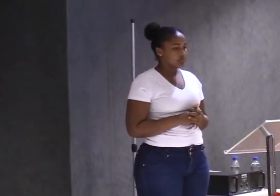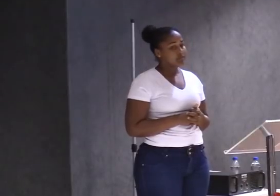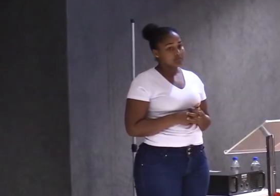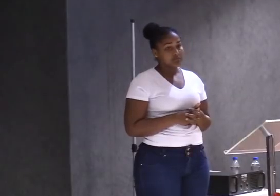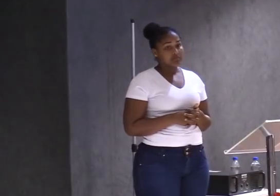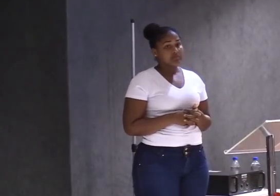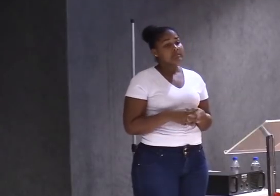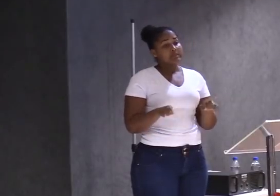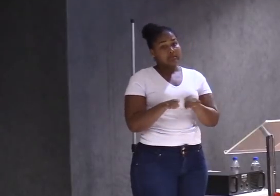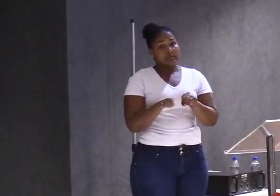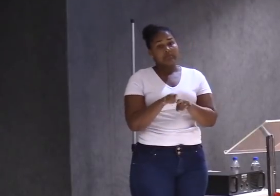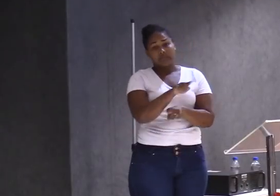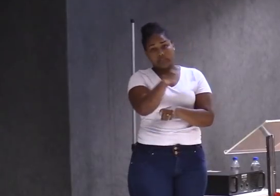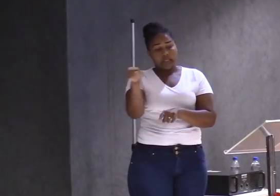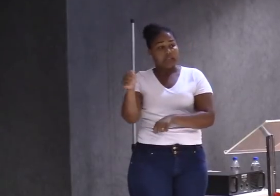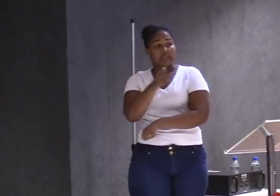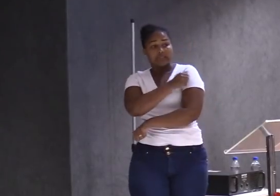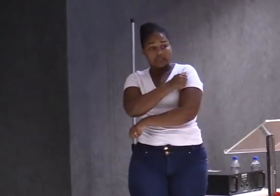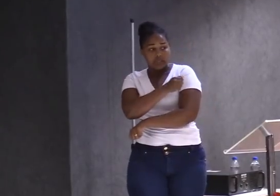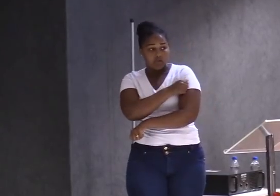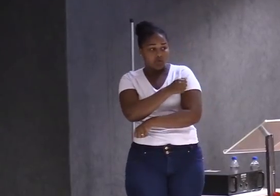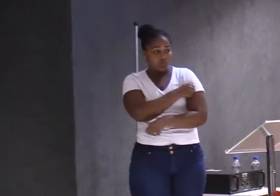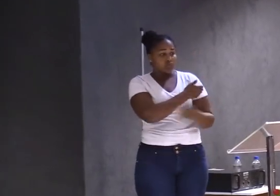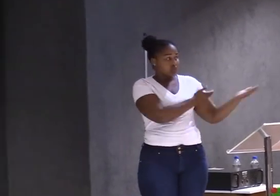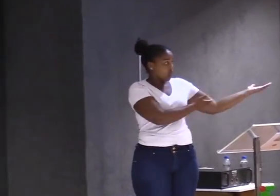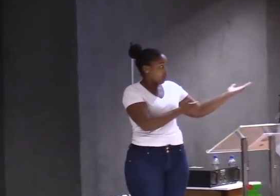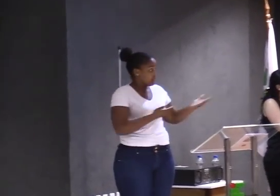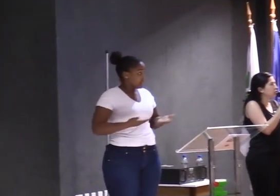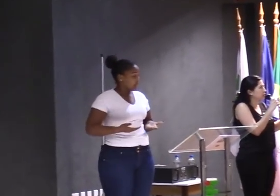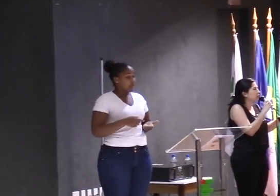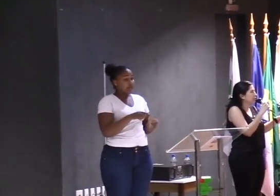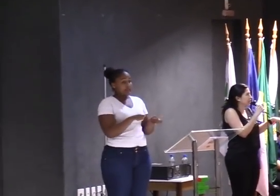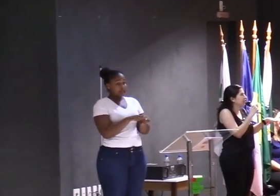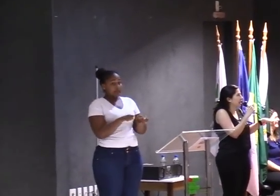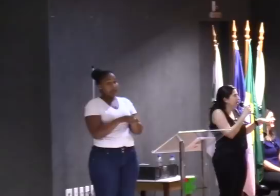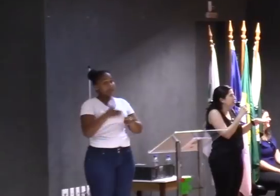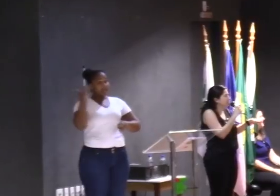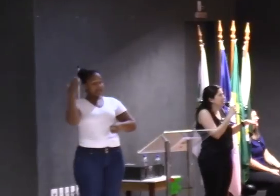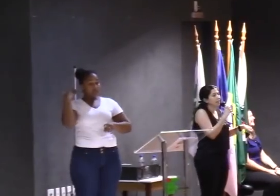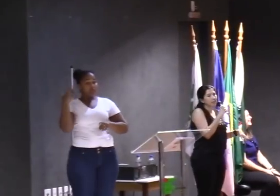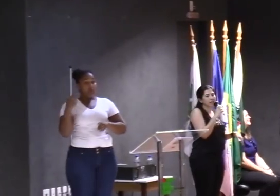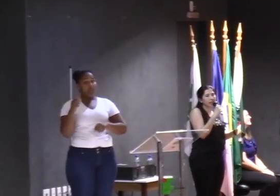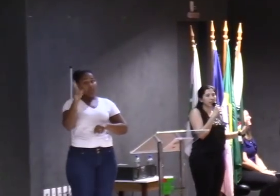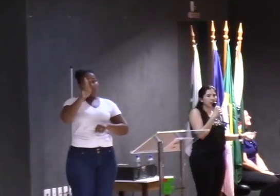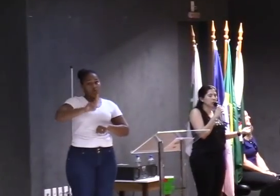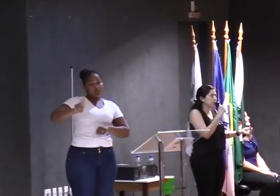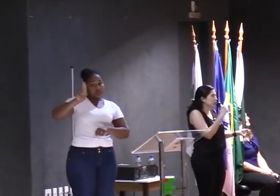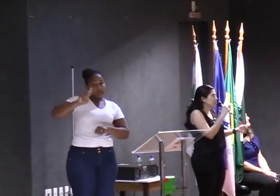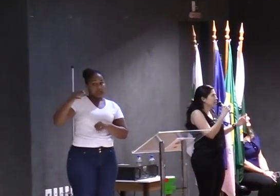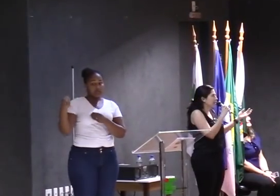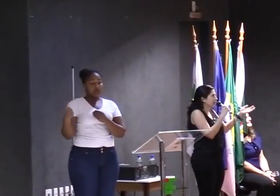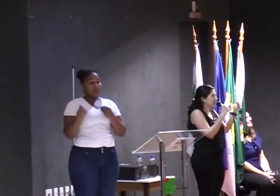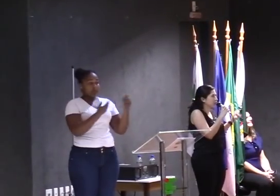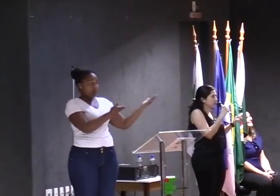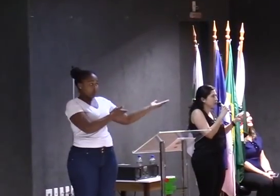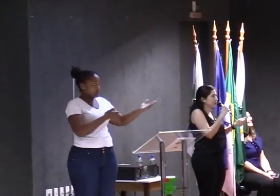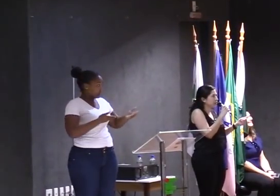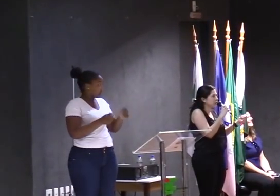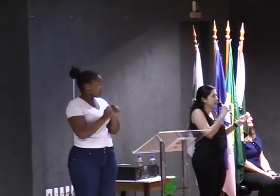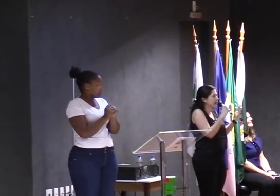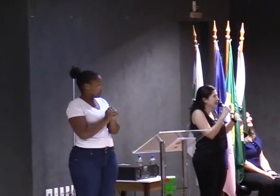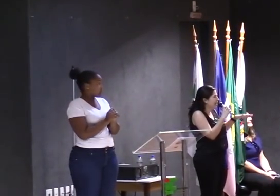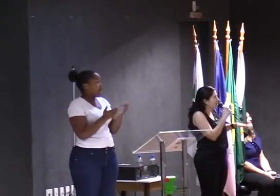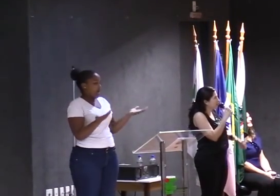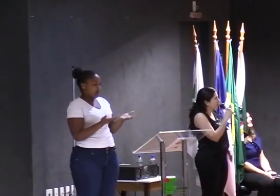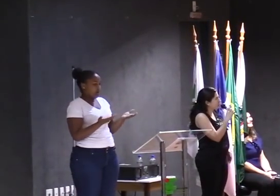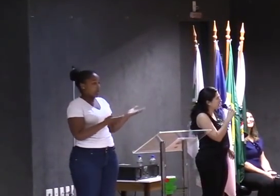são alunos do programa que ela implantou na universidade, né, ex-alunos, e ela está os